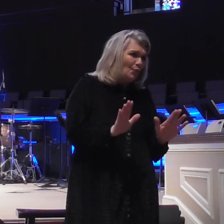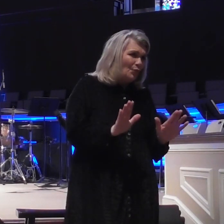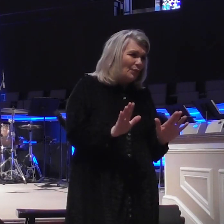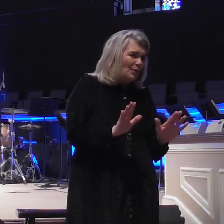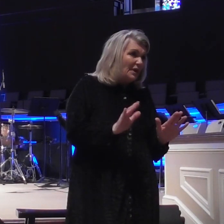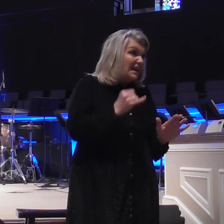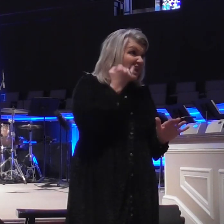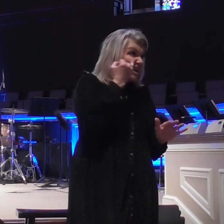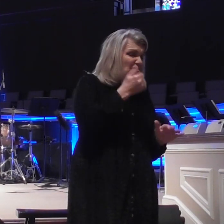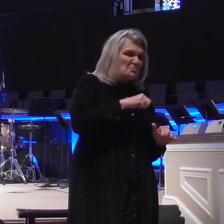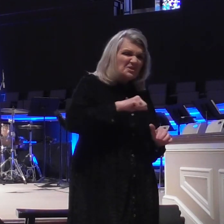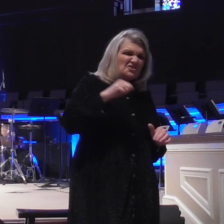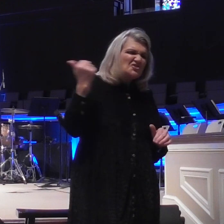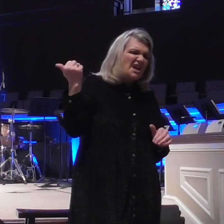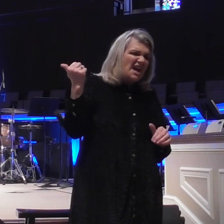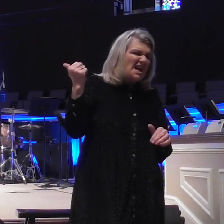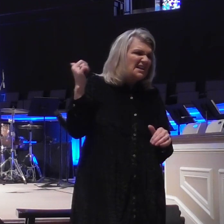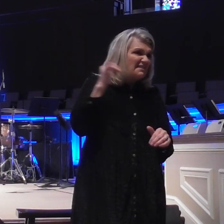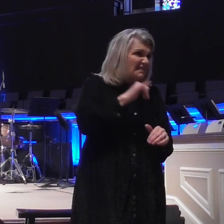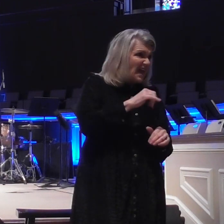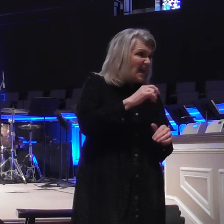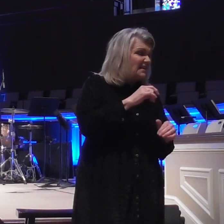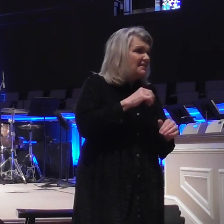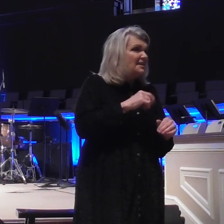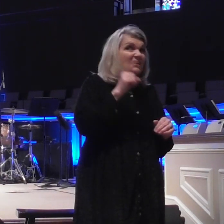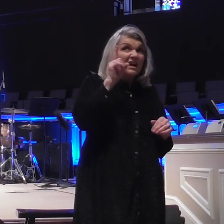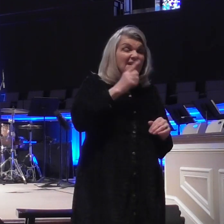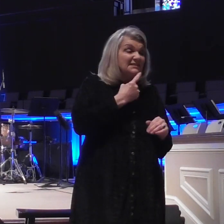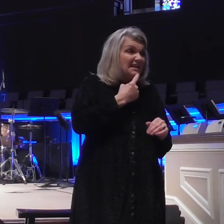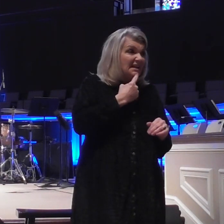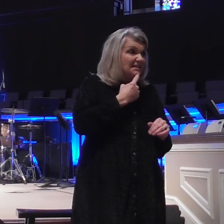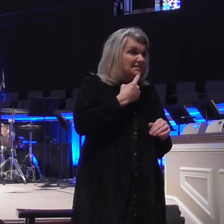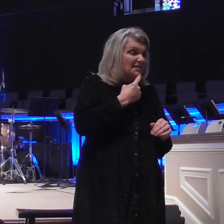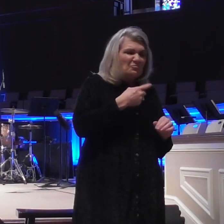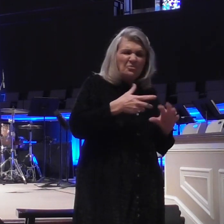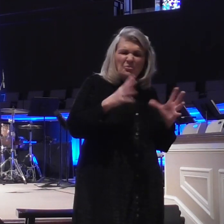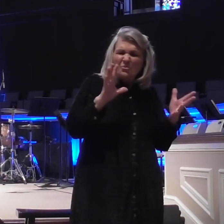want, believing there are no consequences, that was the promise of the sexual revolution, right?